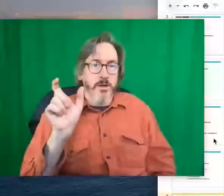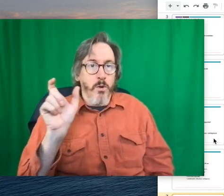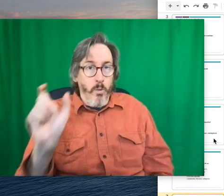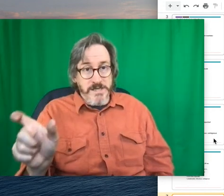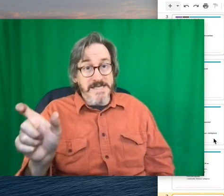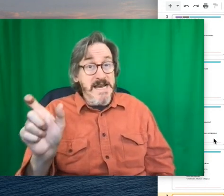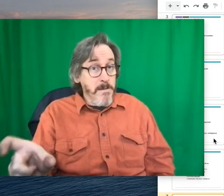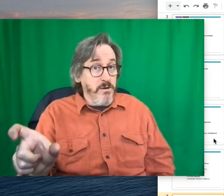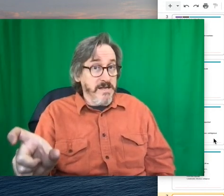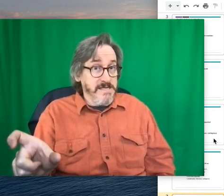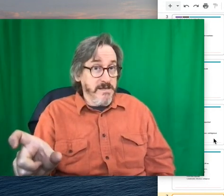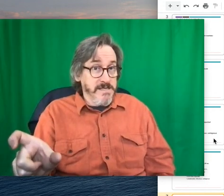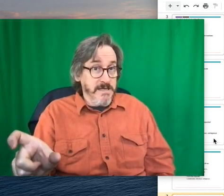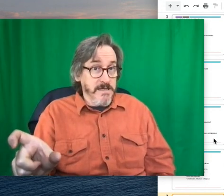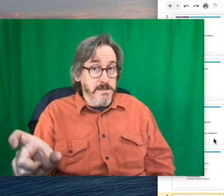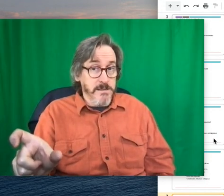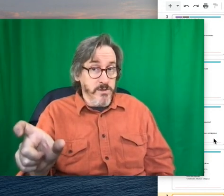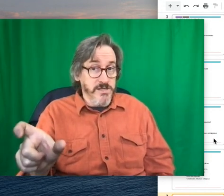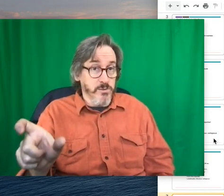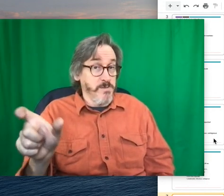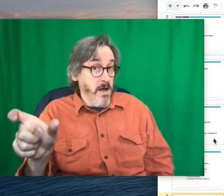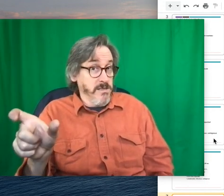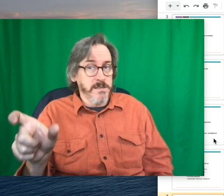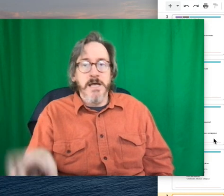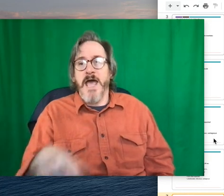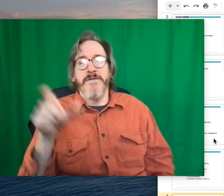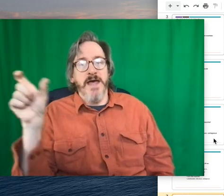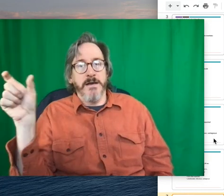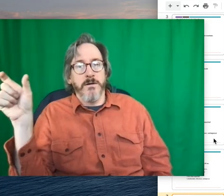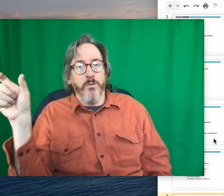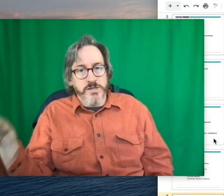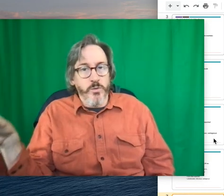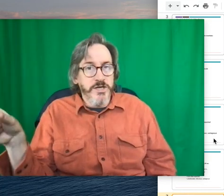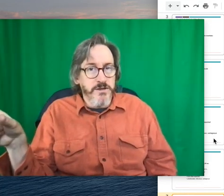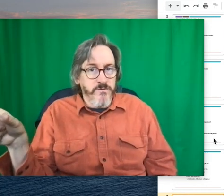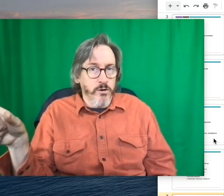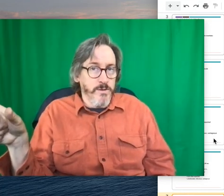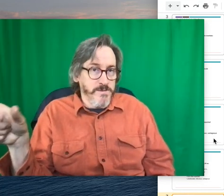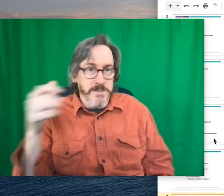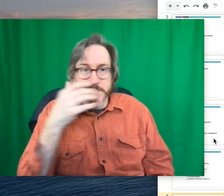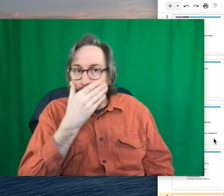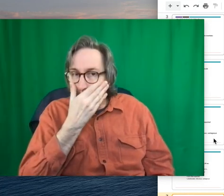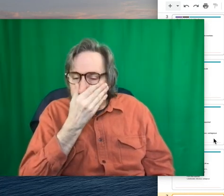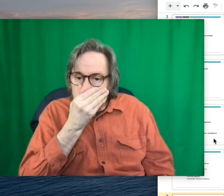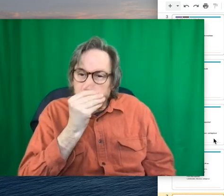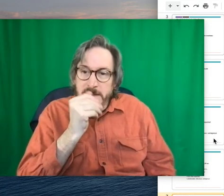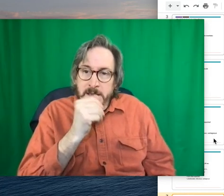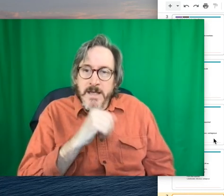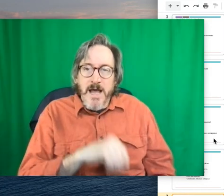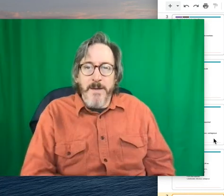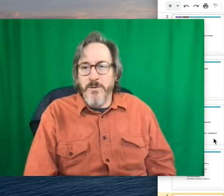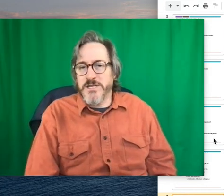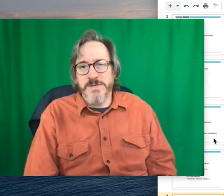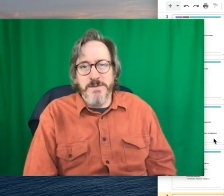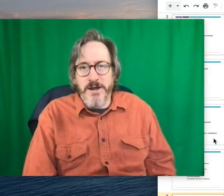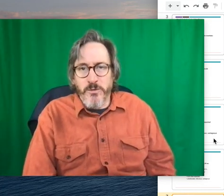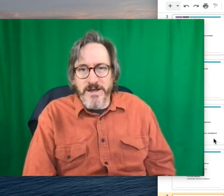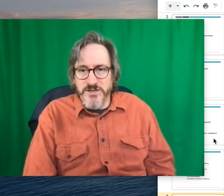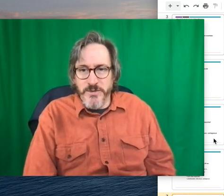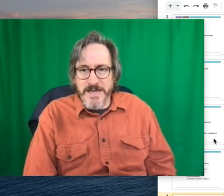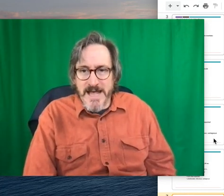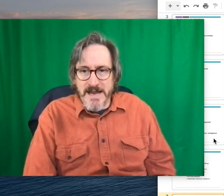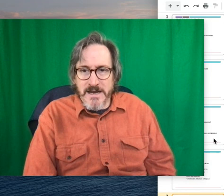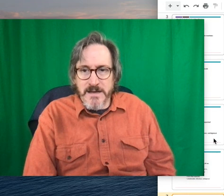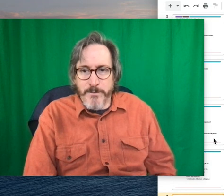is, what's the number that's in the sentence, what's the response, and then what's which of the four responses. I wish there was a better